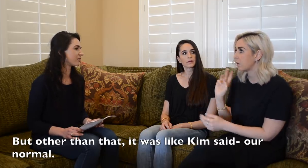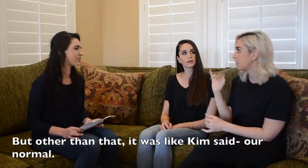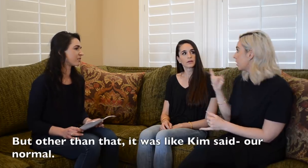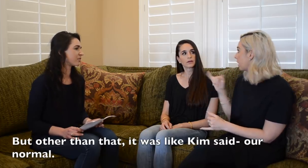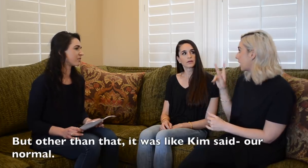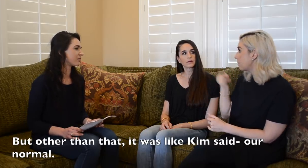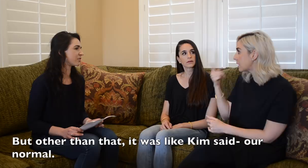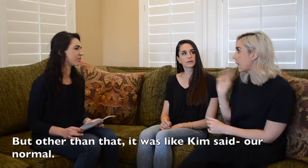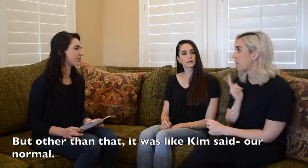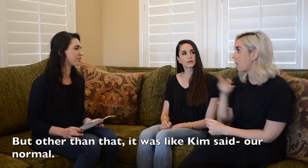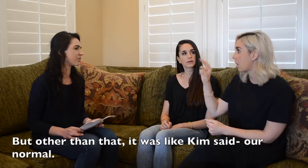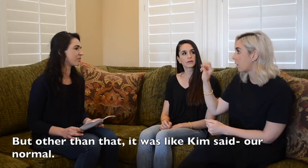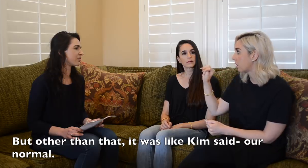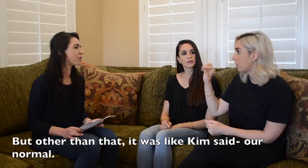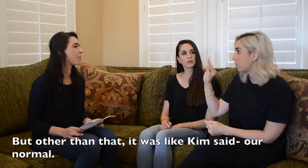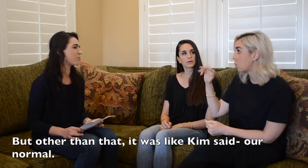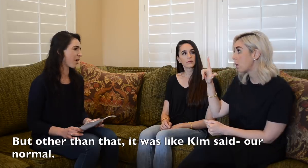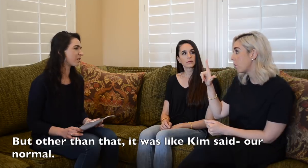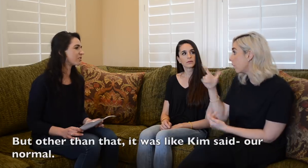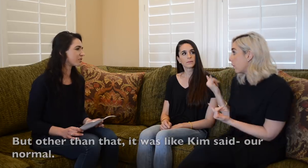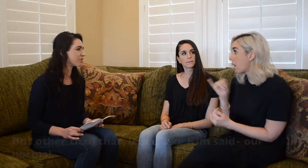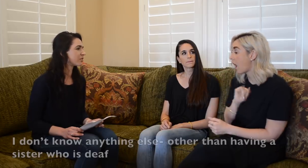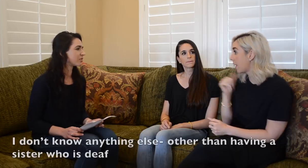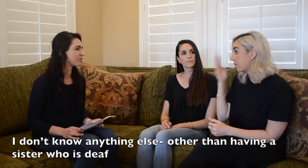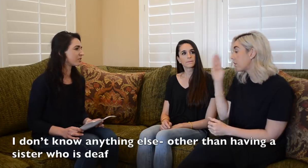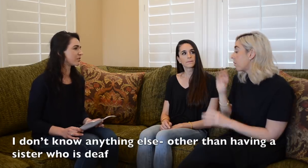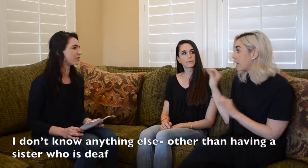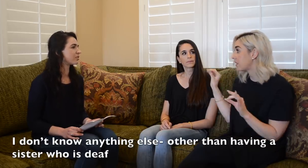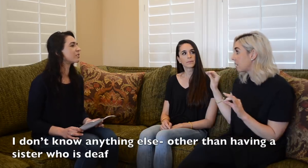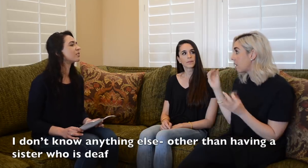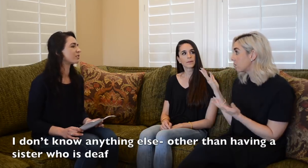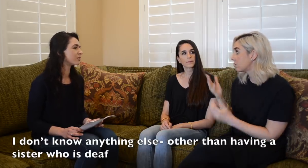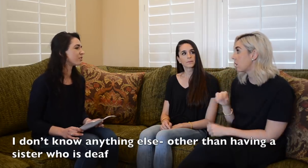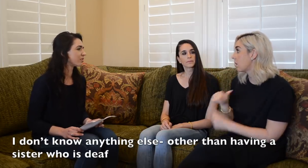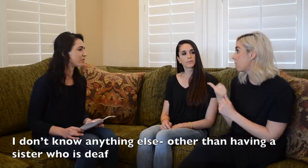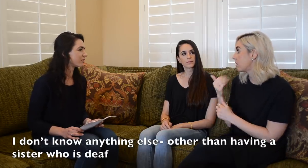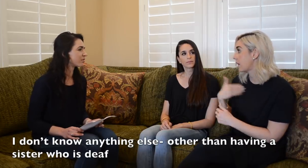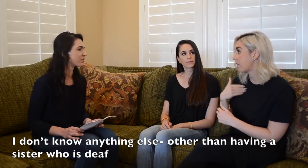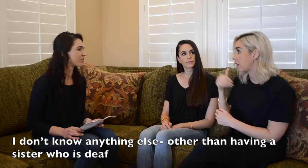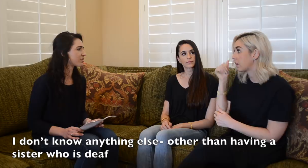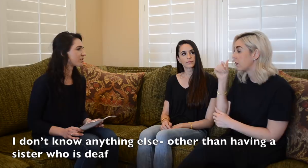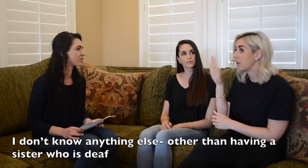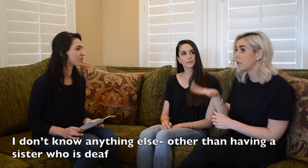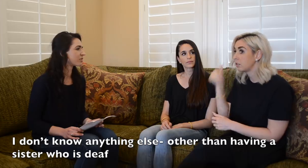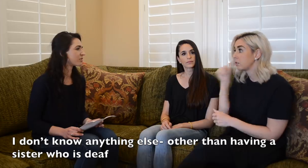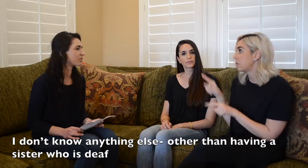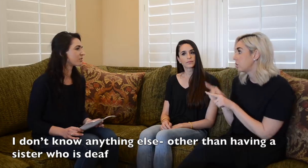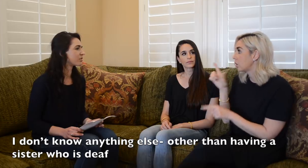was, like Kim said, our normal. I don't know anything else other than having a little sister